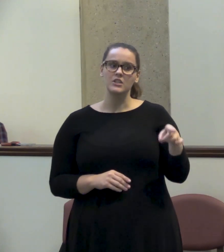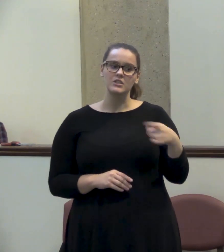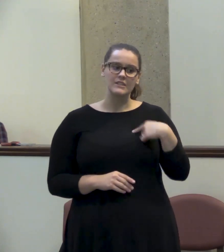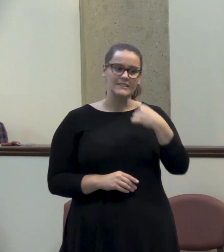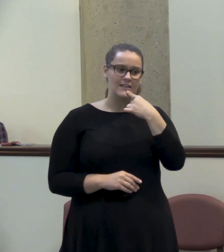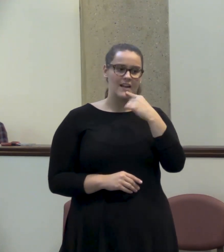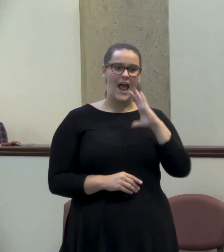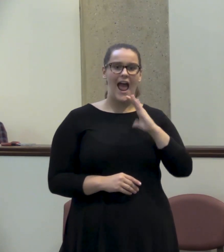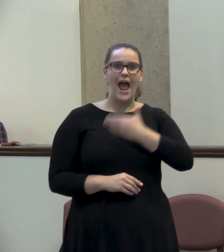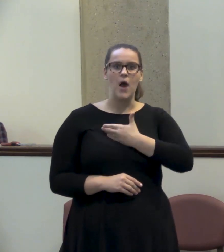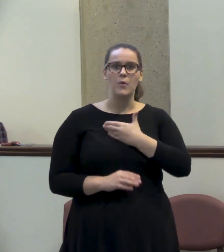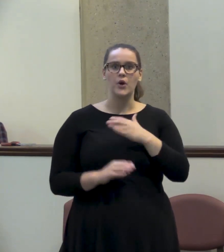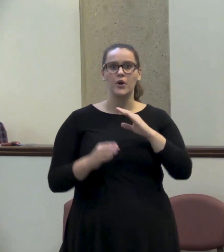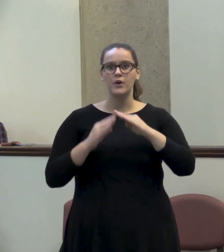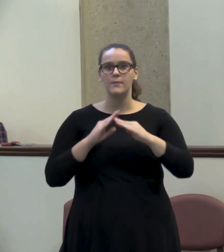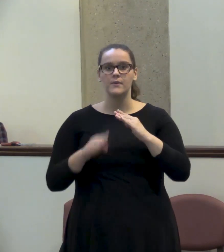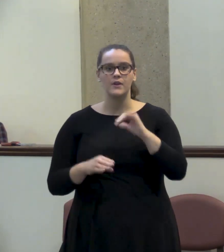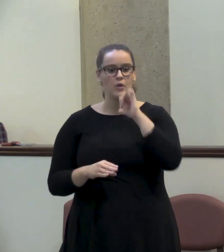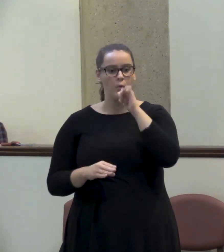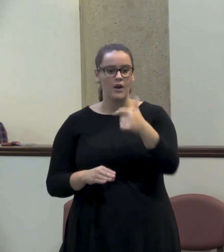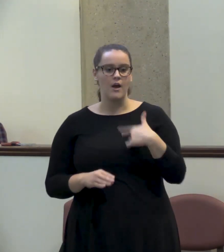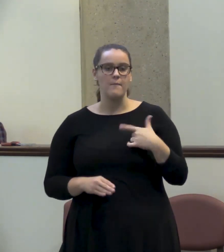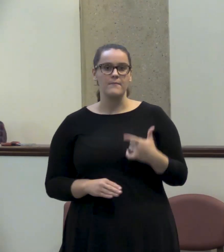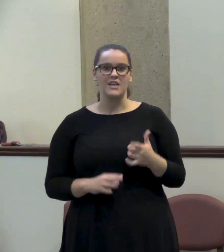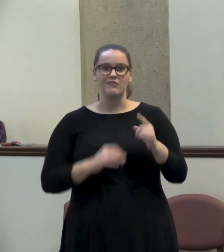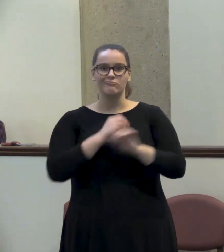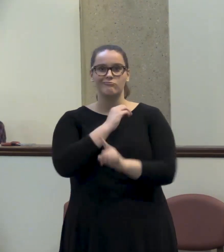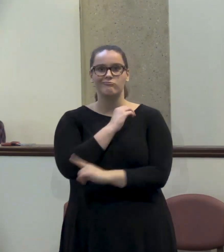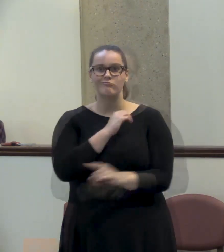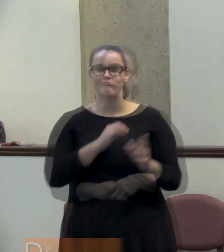ground. Very excited to introduce to you Destiny Watford.